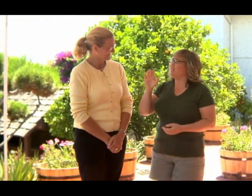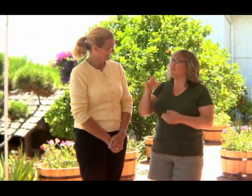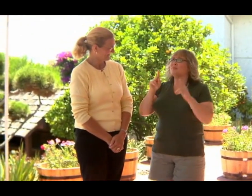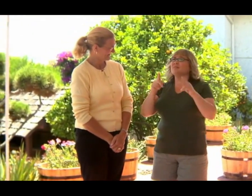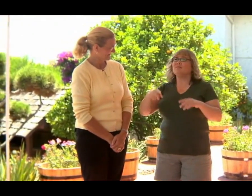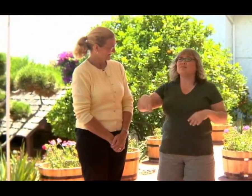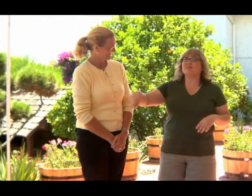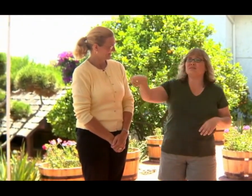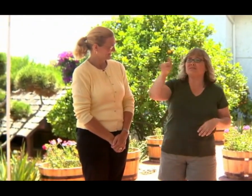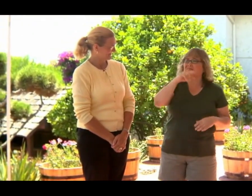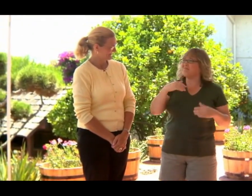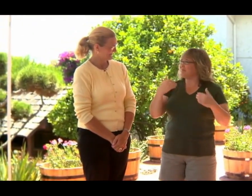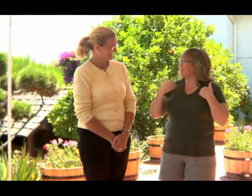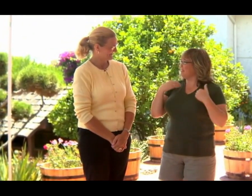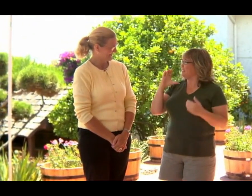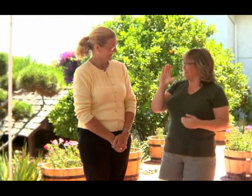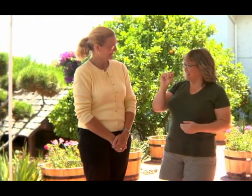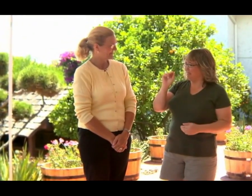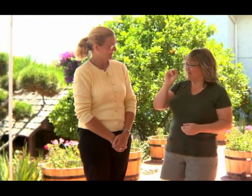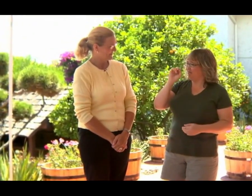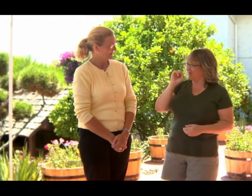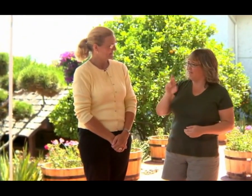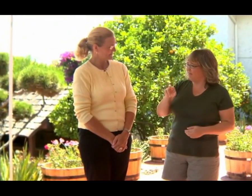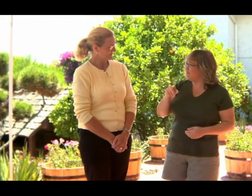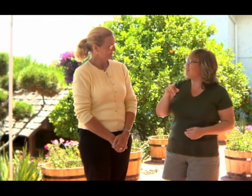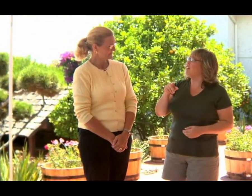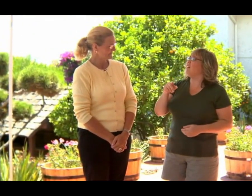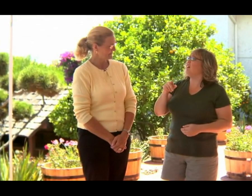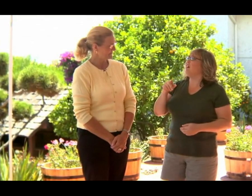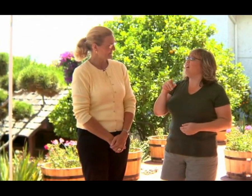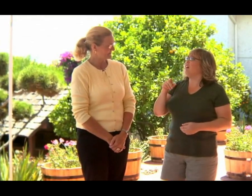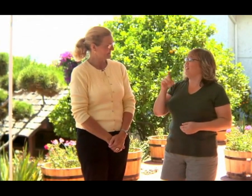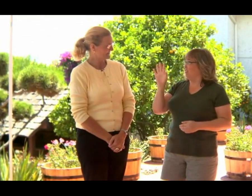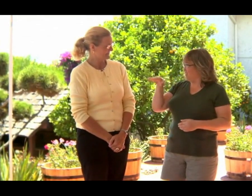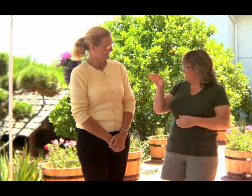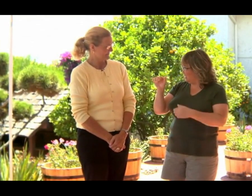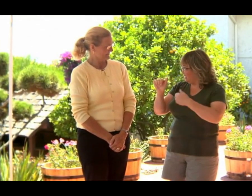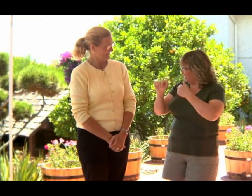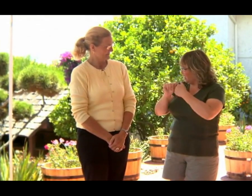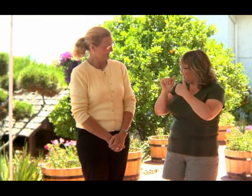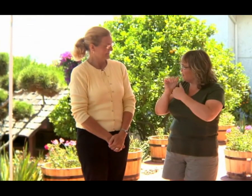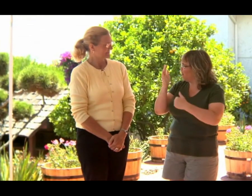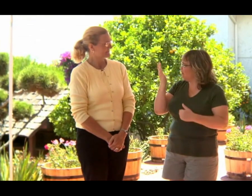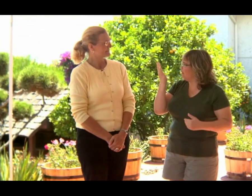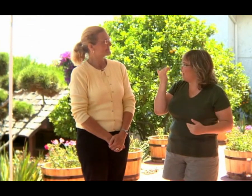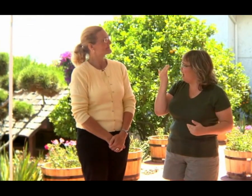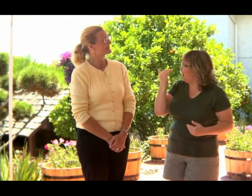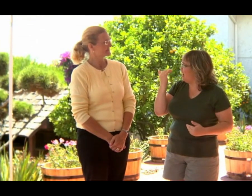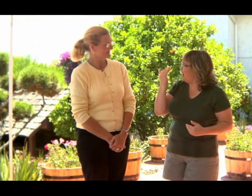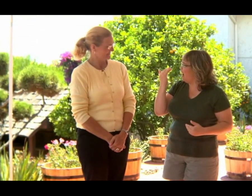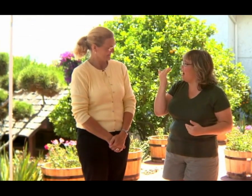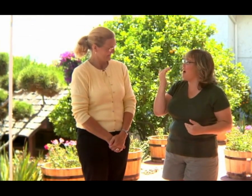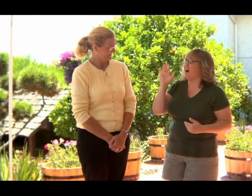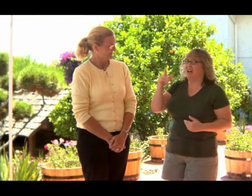Marla, maybe you could start your presentation by explaining what it means when someone has cancer. Why is that so